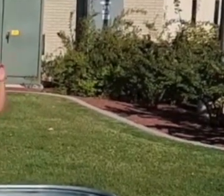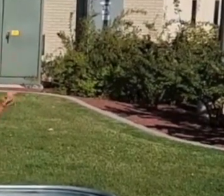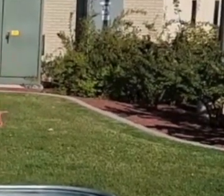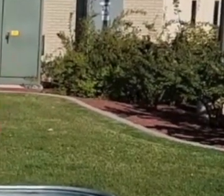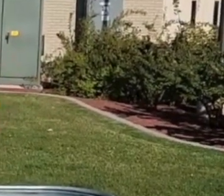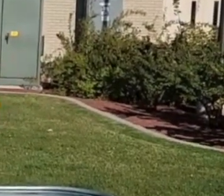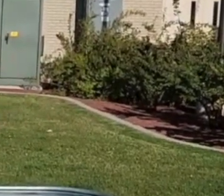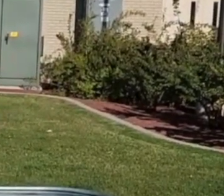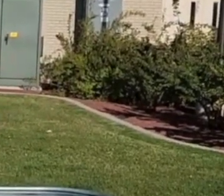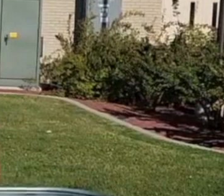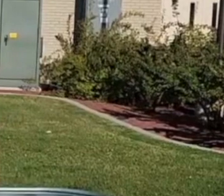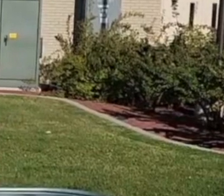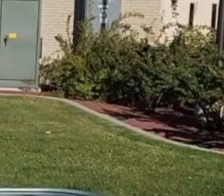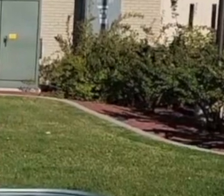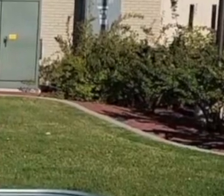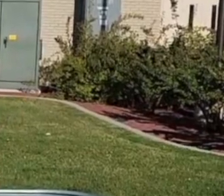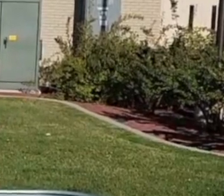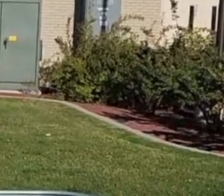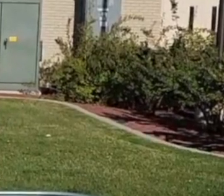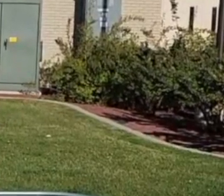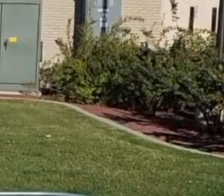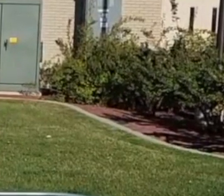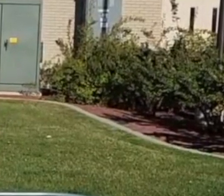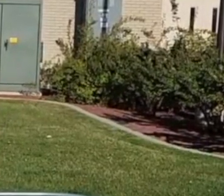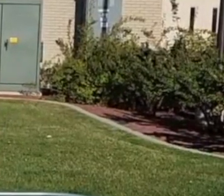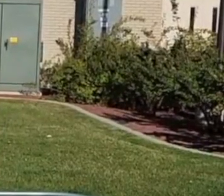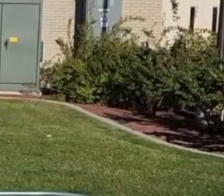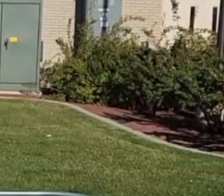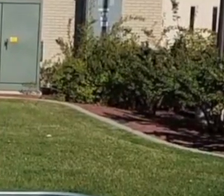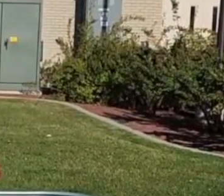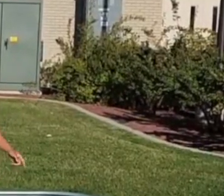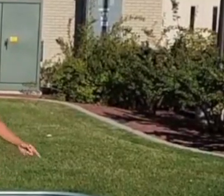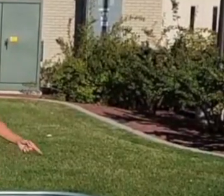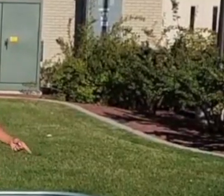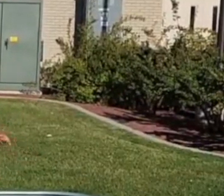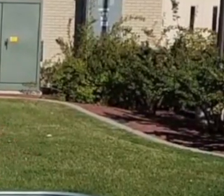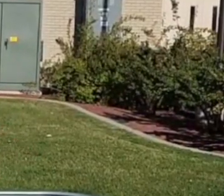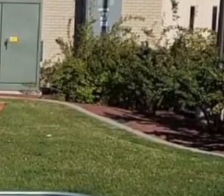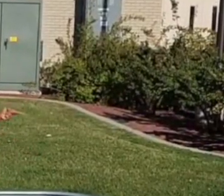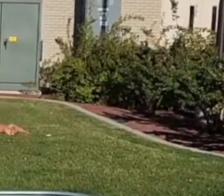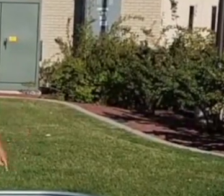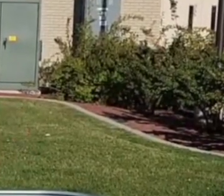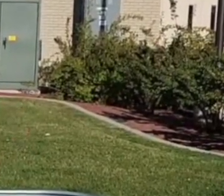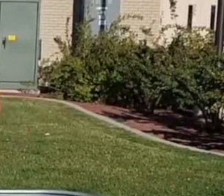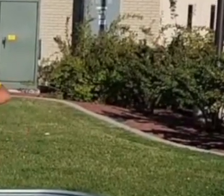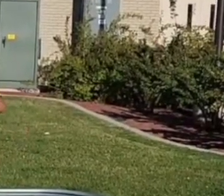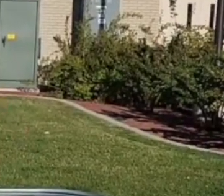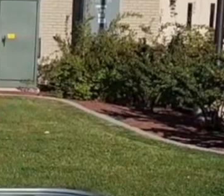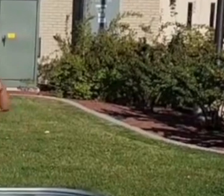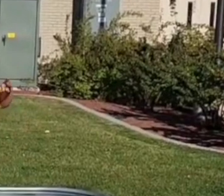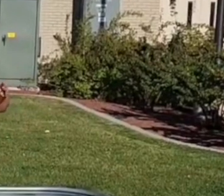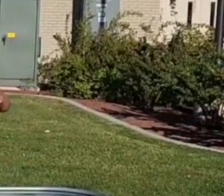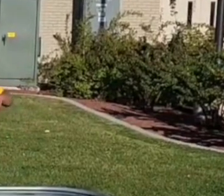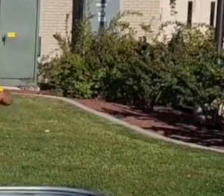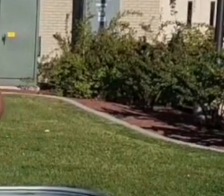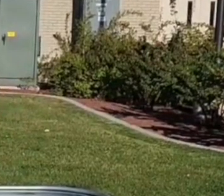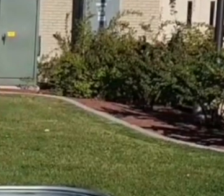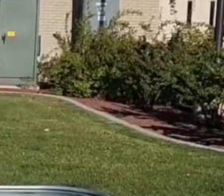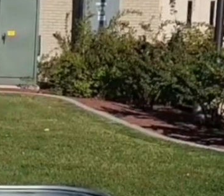to be a part of a Jesus-led team, we would love for you to volunteer in our welcome center, our youth